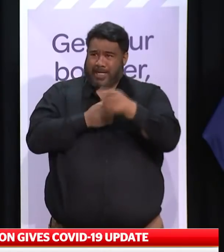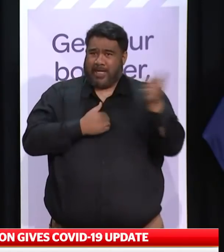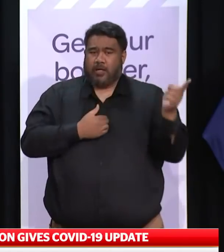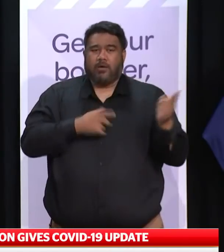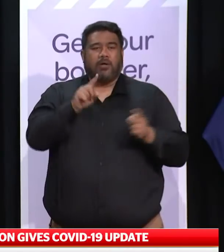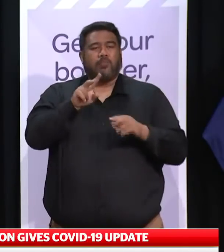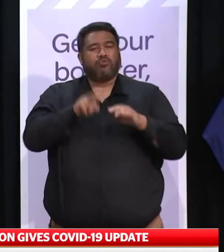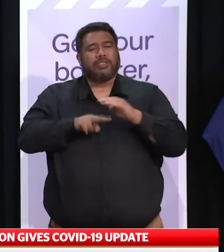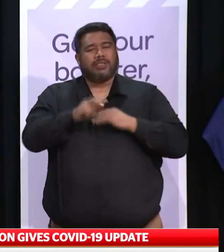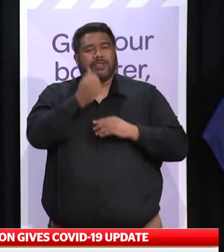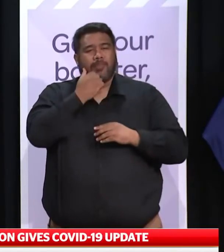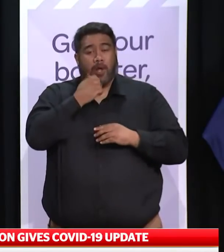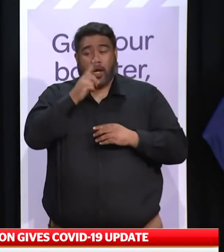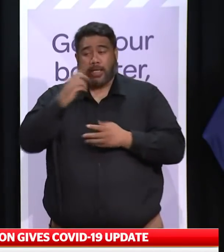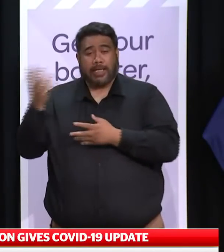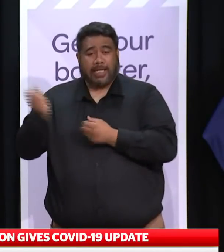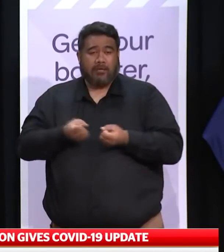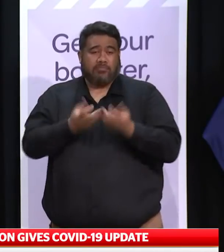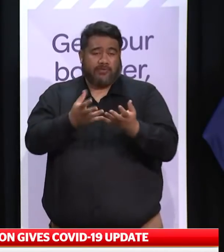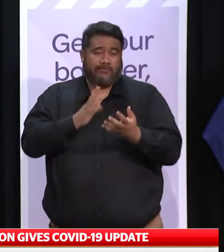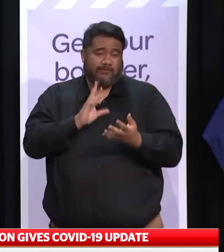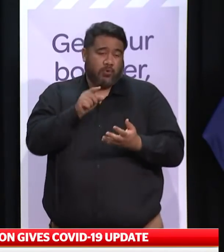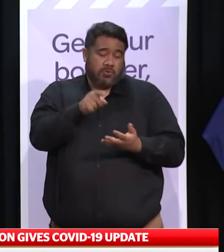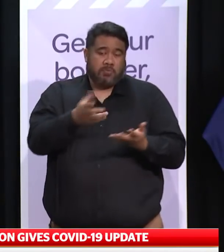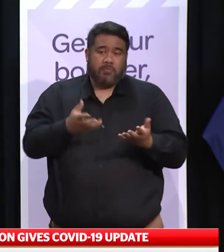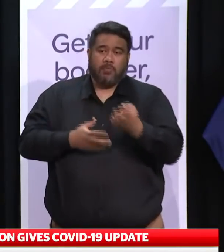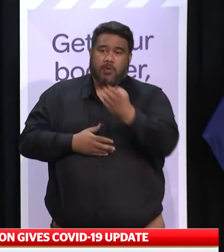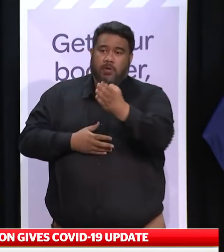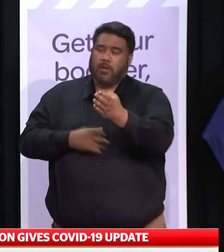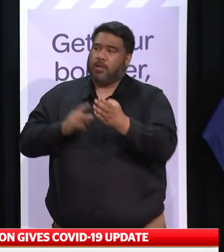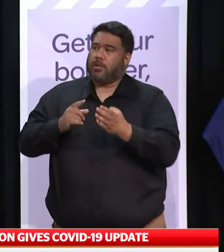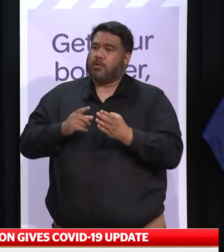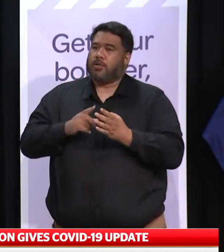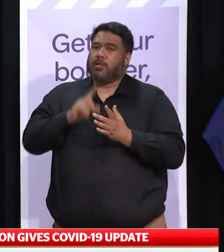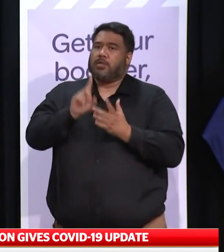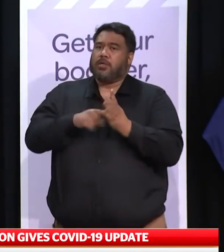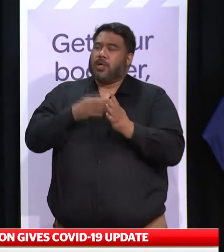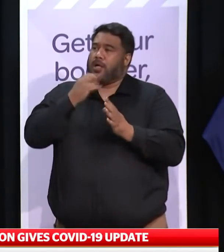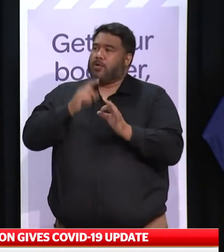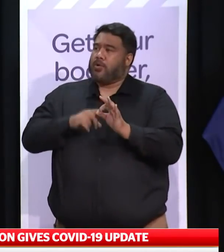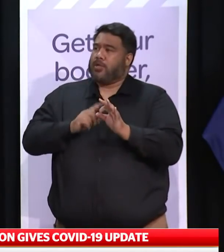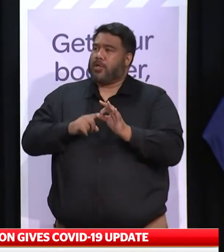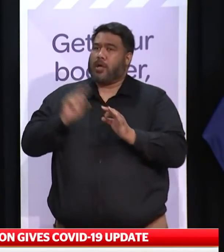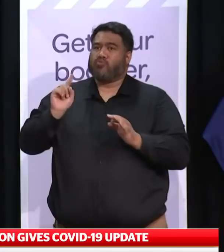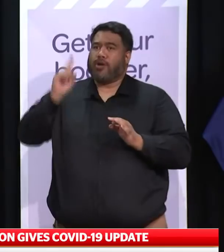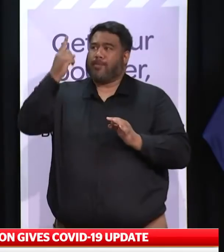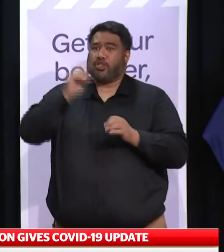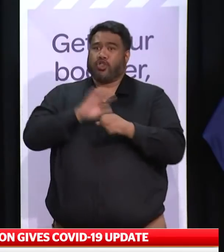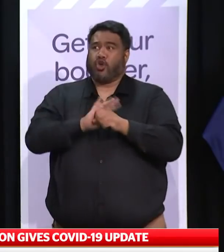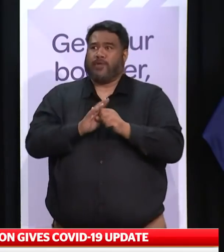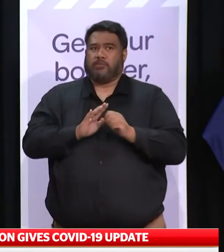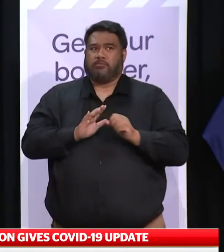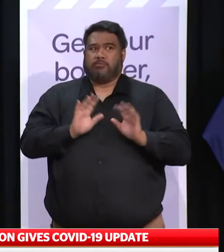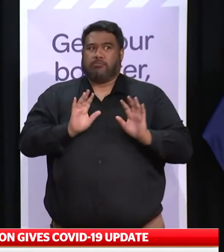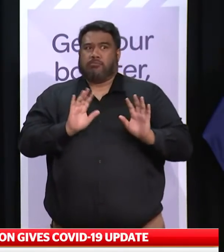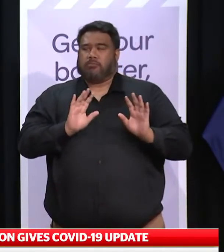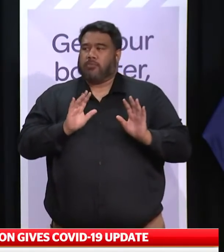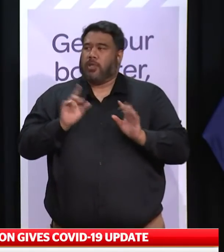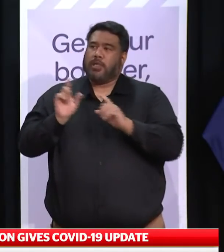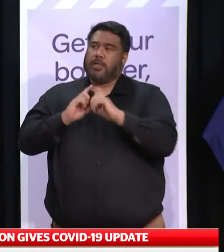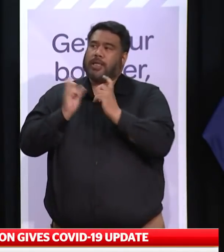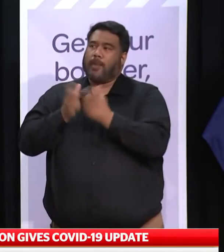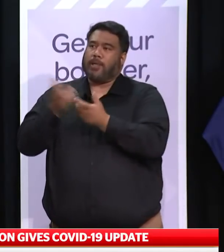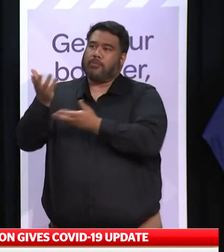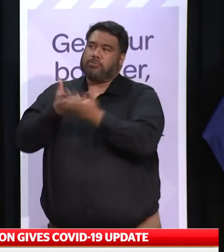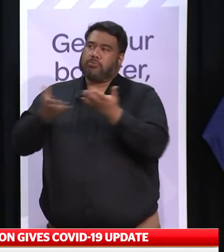predicted number of workers. I can get that for you. Just the Prime Minister's COVID scare might be emblematic of what is to come in terms of Cabinet. Could you just let us